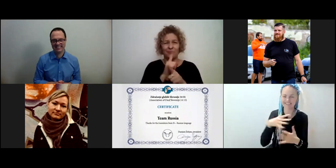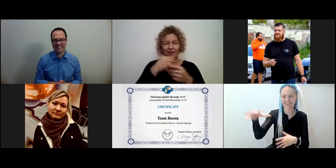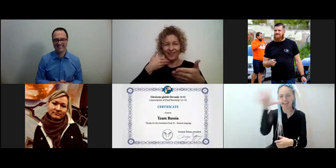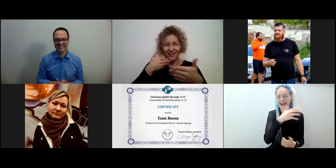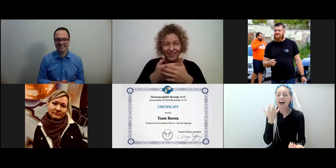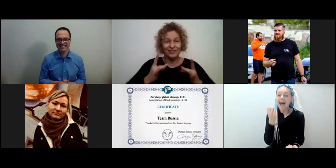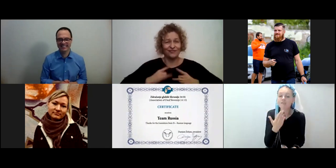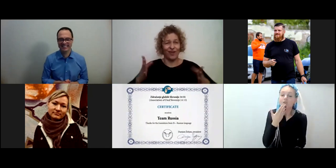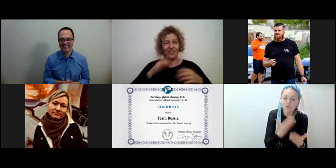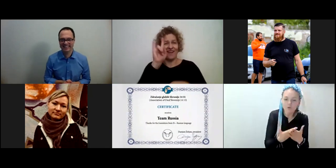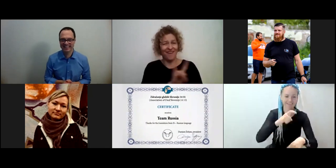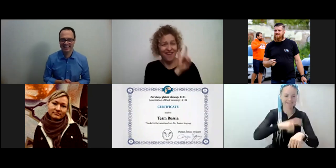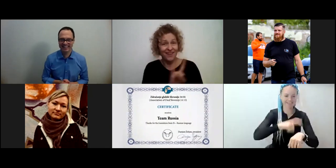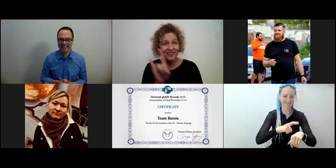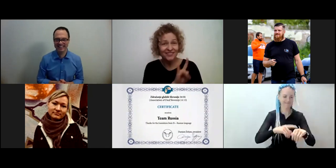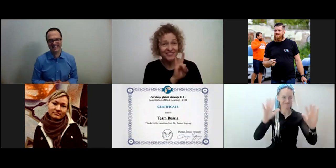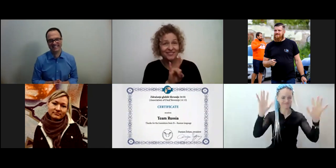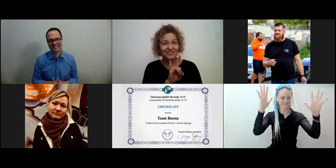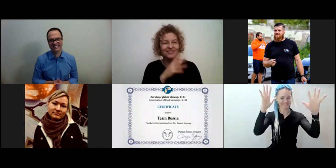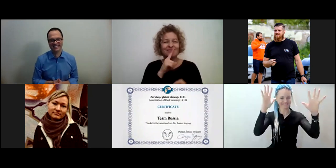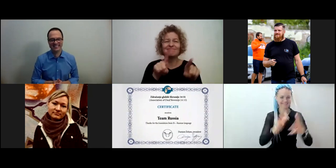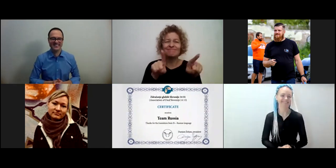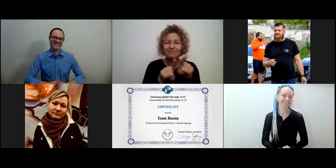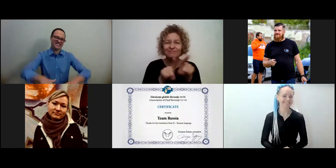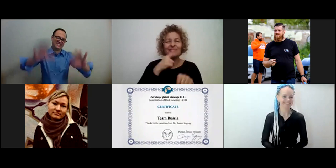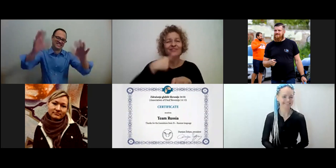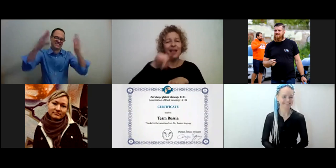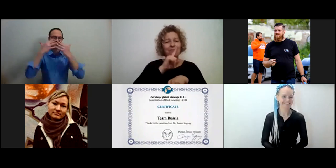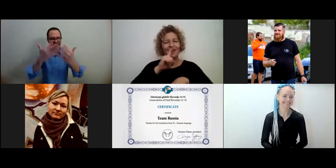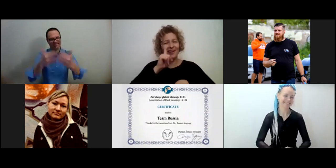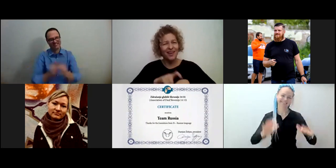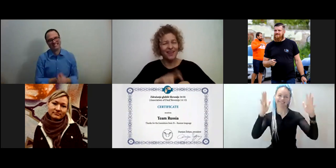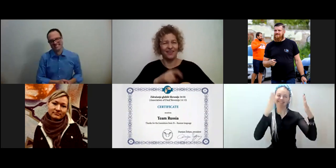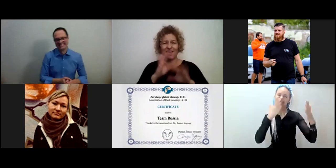Merry Christmas to you all, and have a good time.